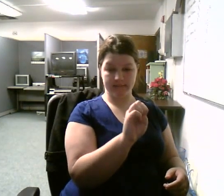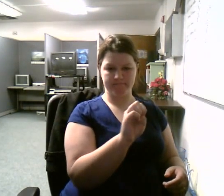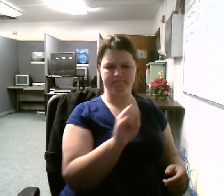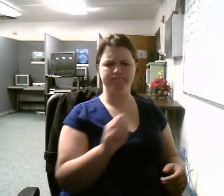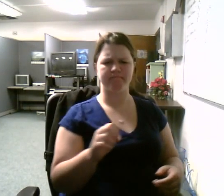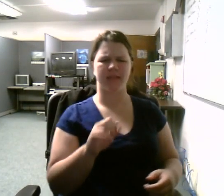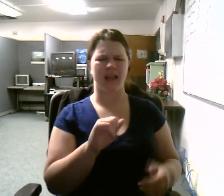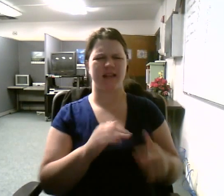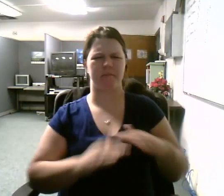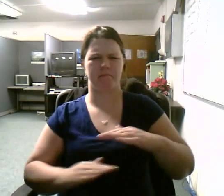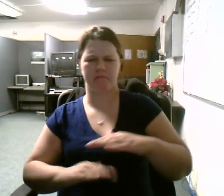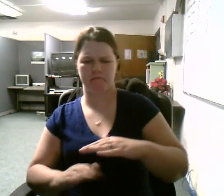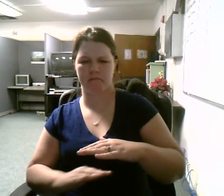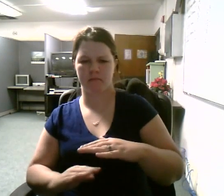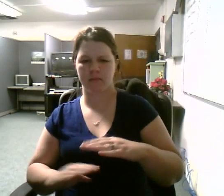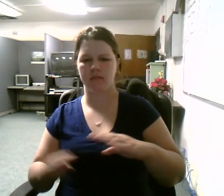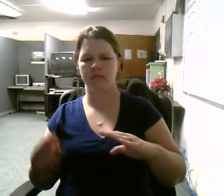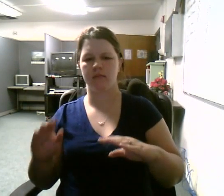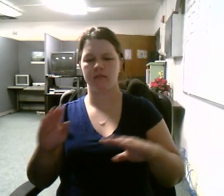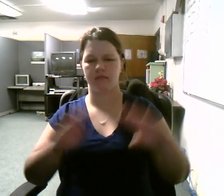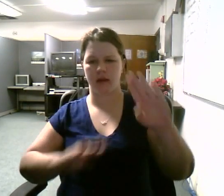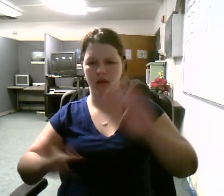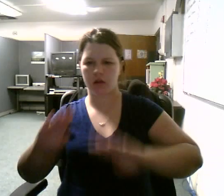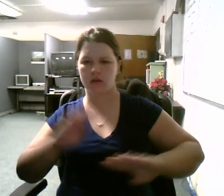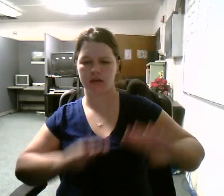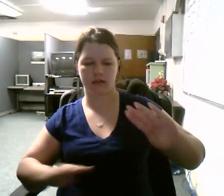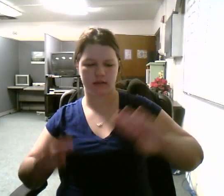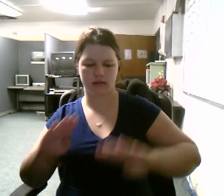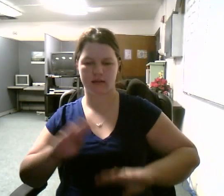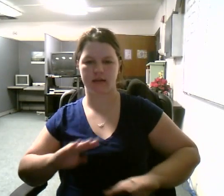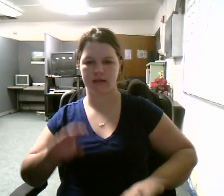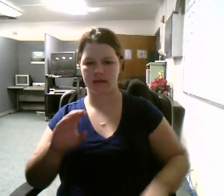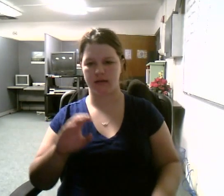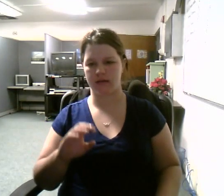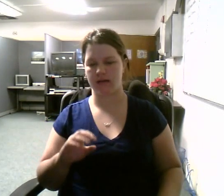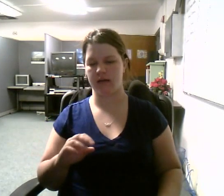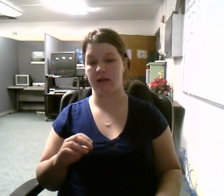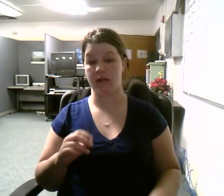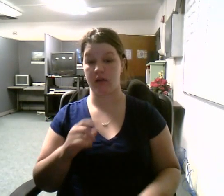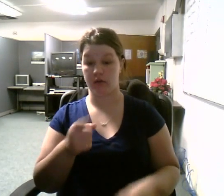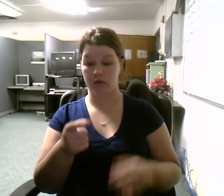watched and written some notes. You summarize it and ask any questions that